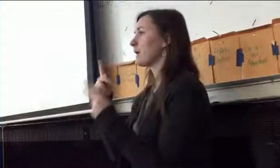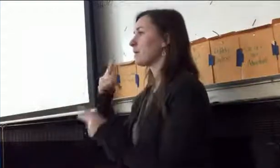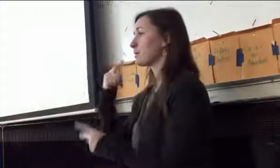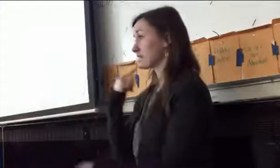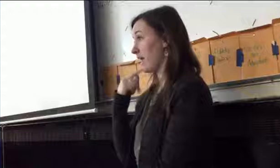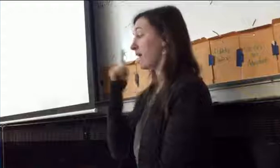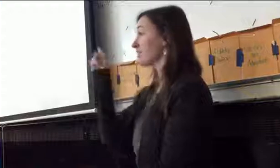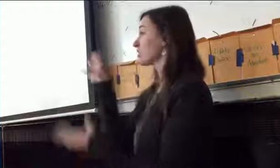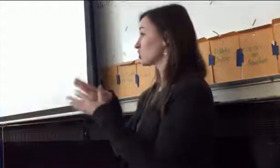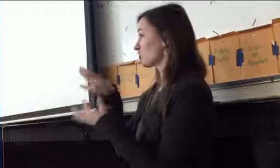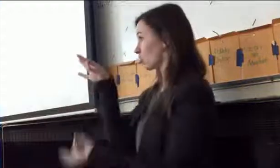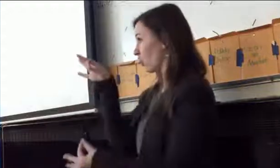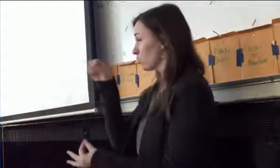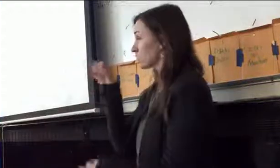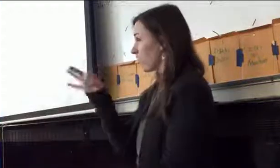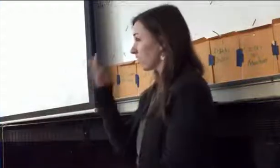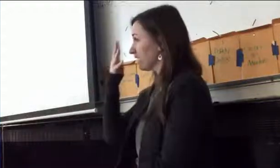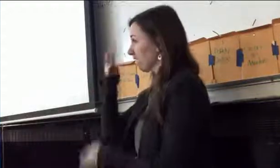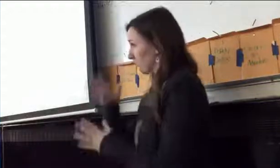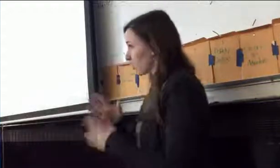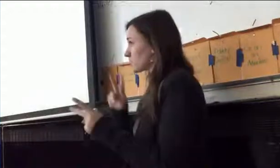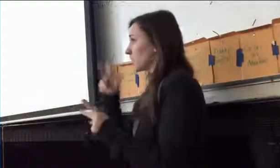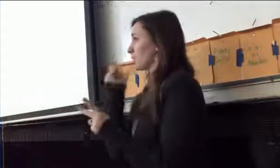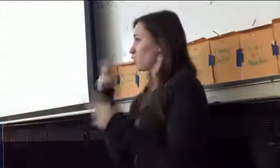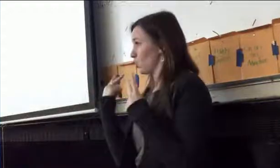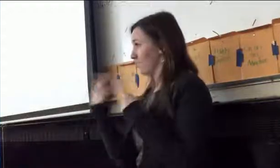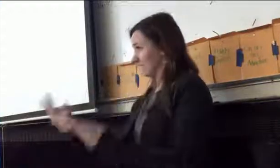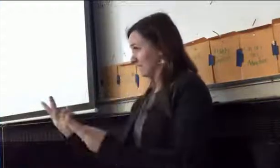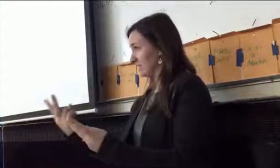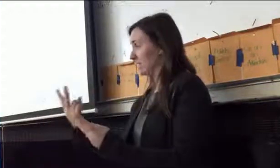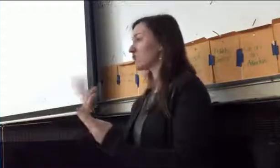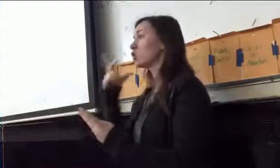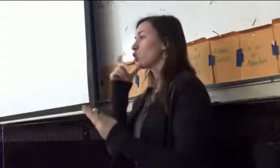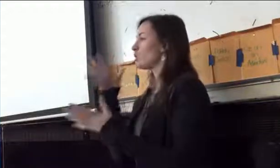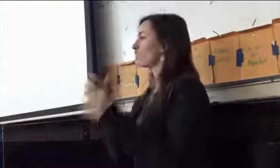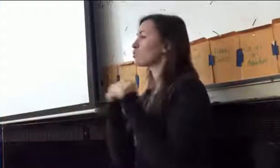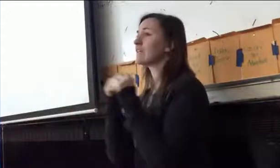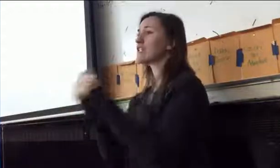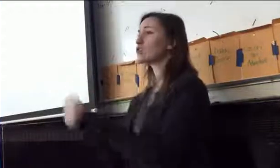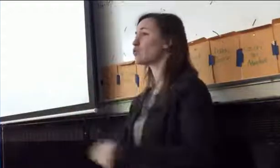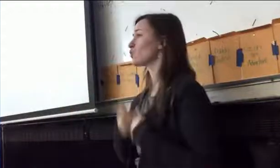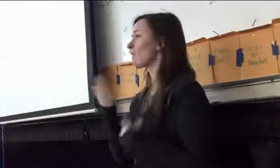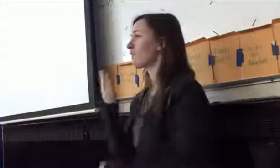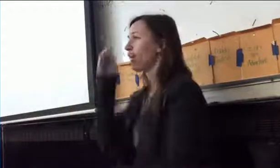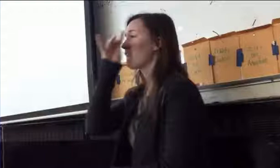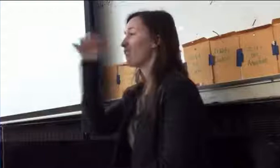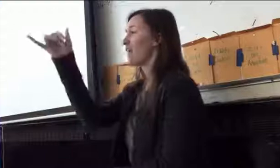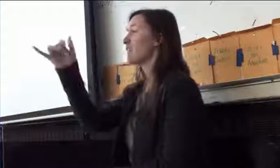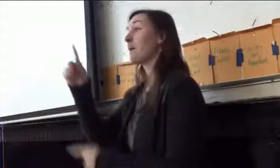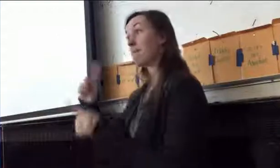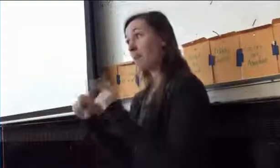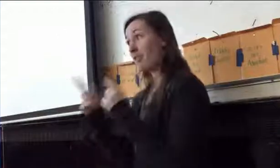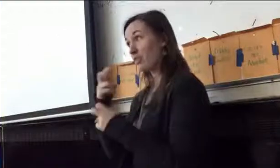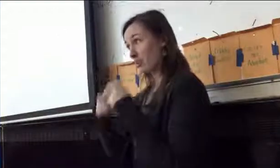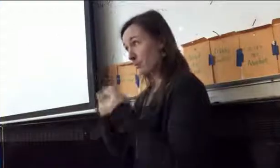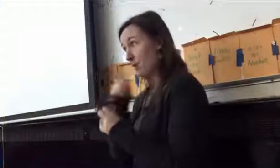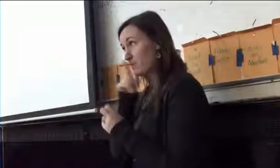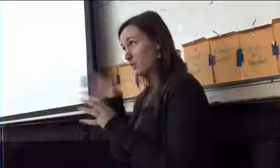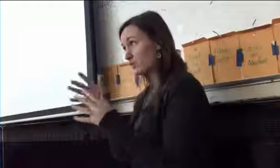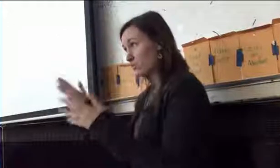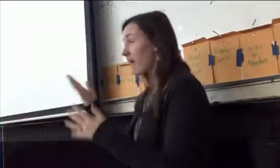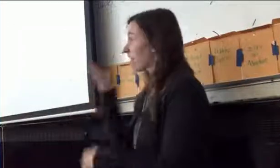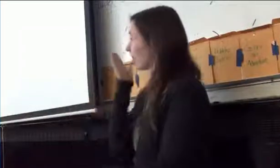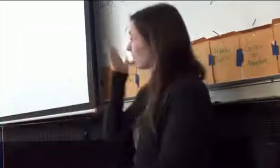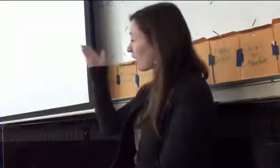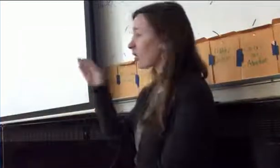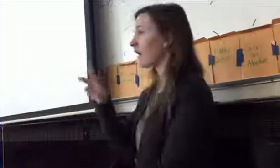the ghosts of immigrants who visited the whole house who want to continue to live there forever. However, the other problem is that at the whole